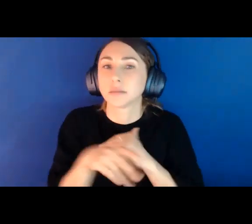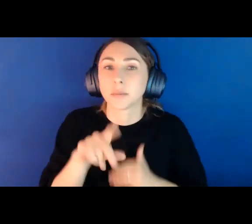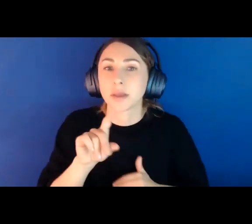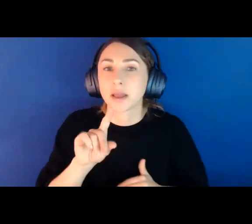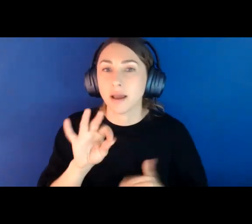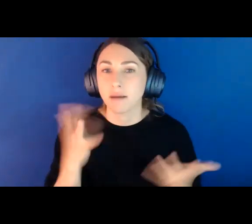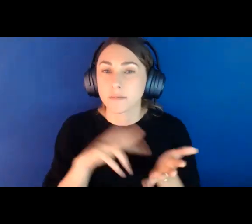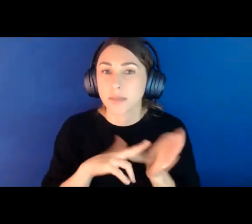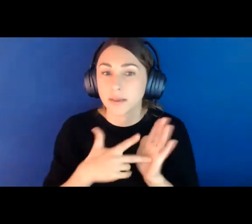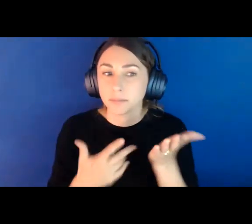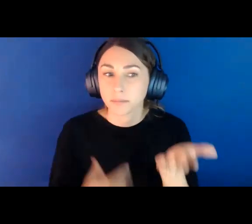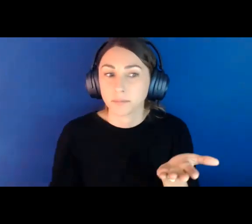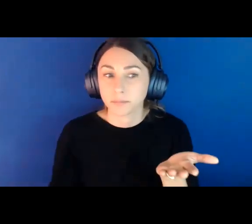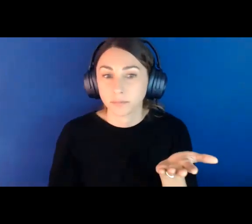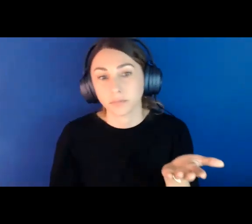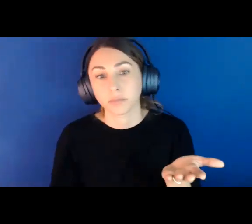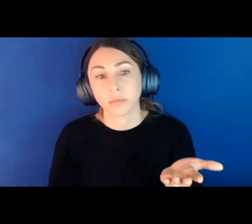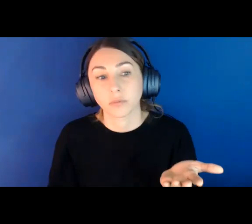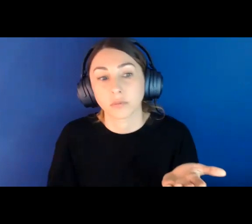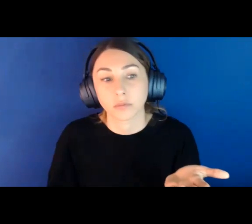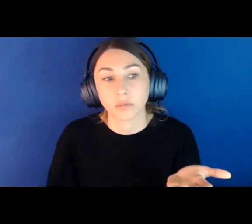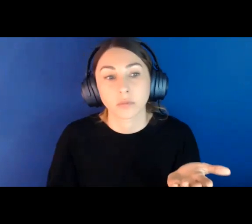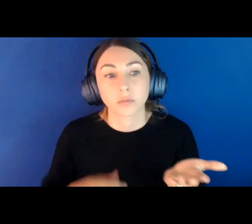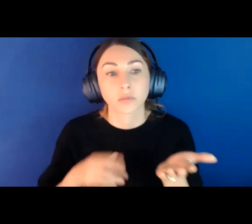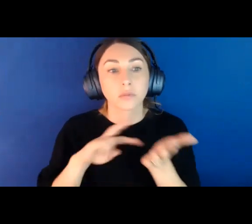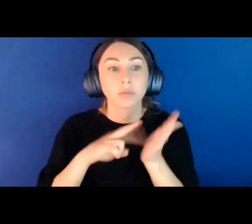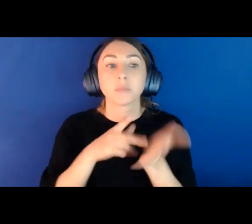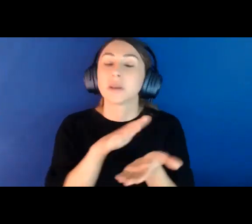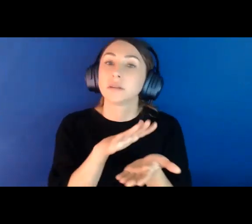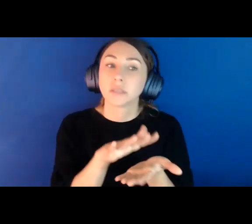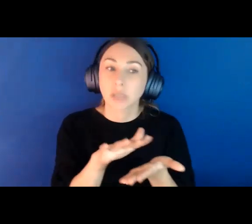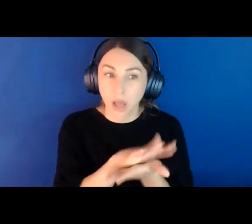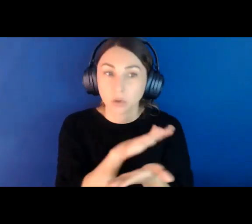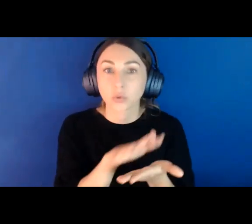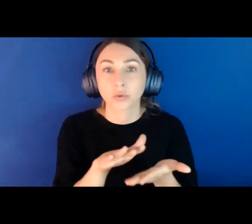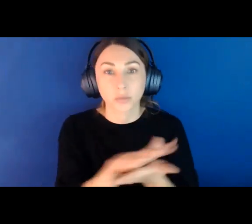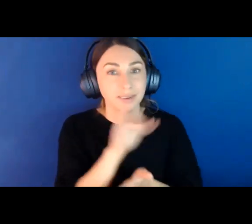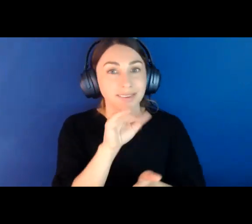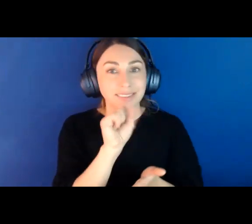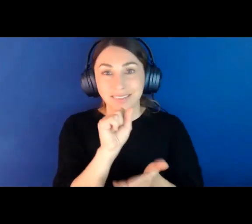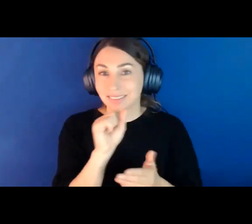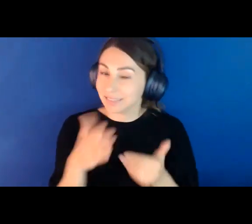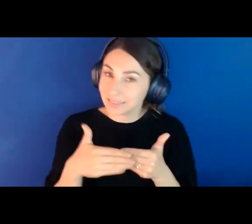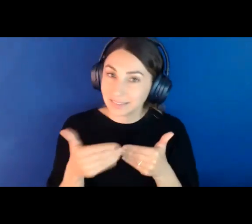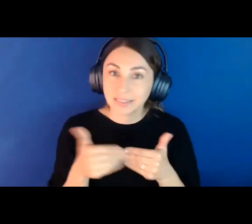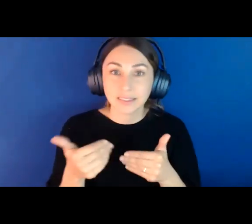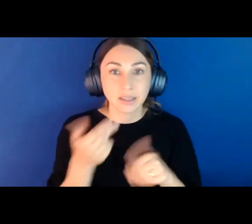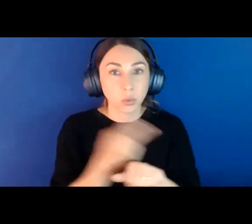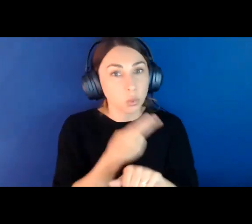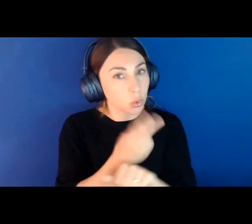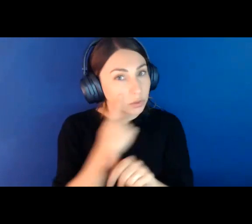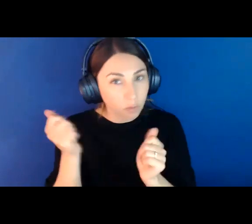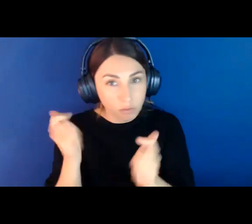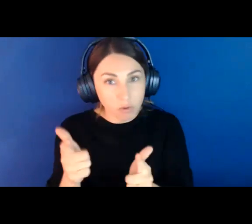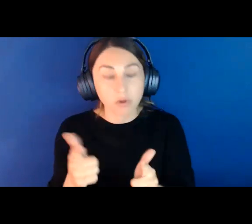PDF? So an accessible PDF is a document that is universally easy to use and